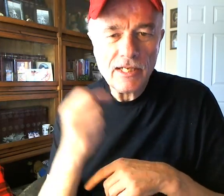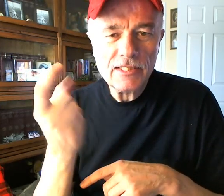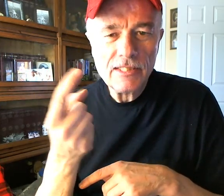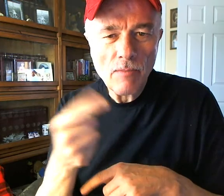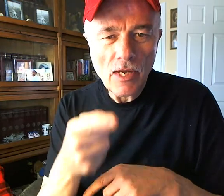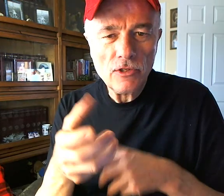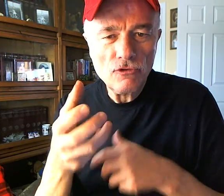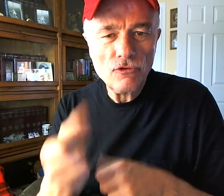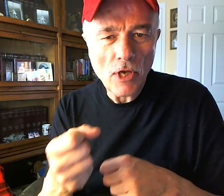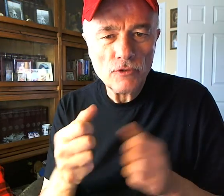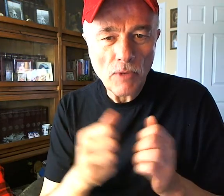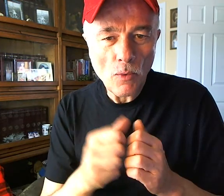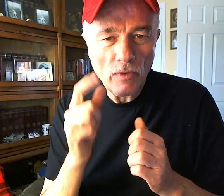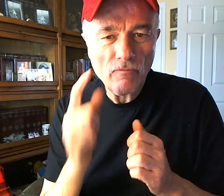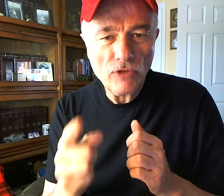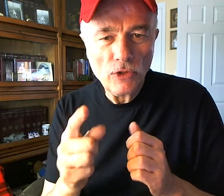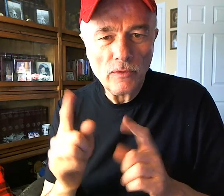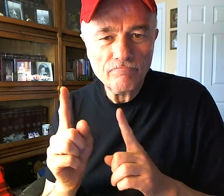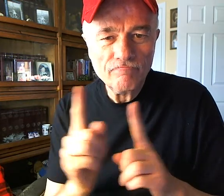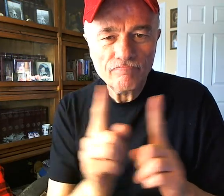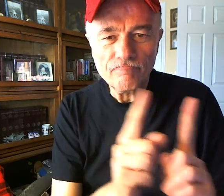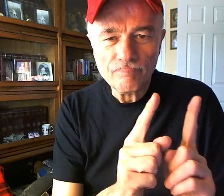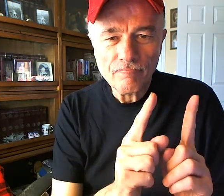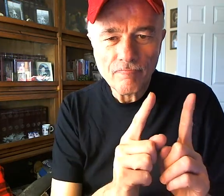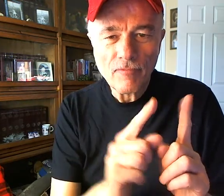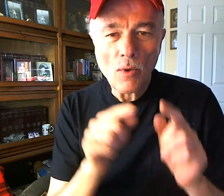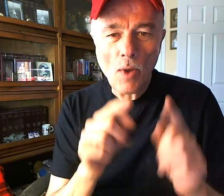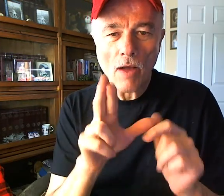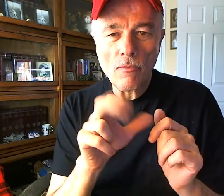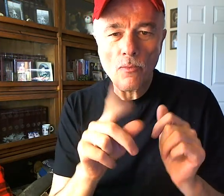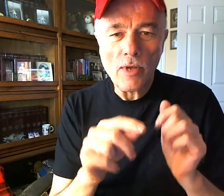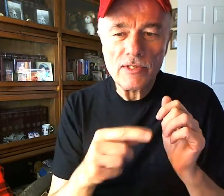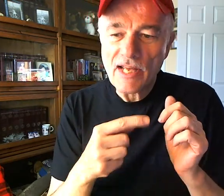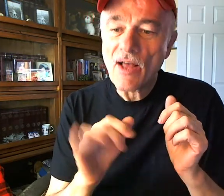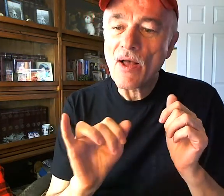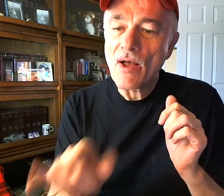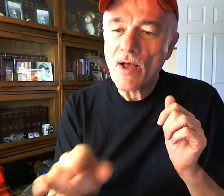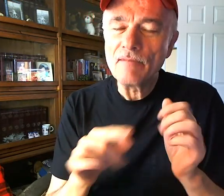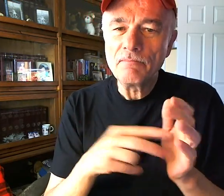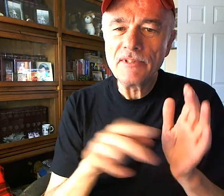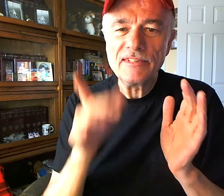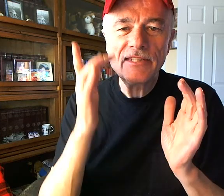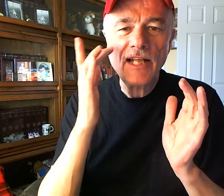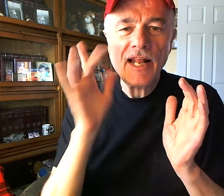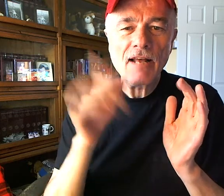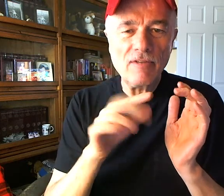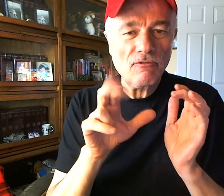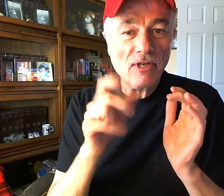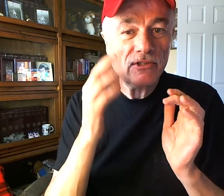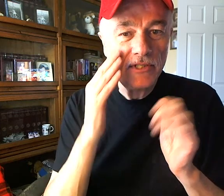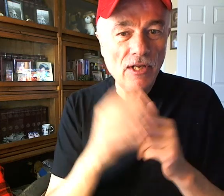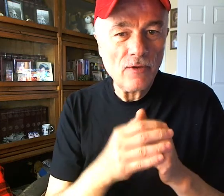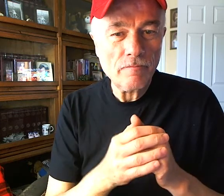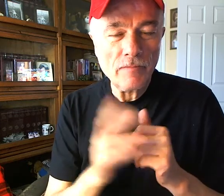Hidden Valley Ranch. And we have a side dish that might just upstage the main. Ranch potatoes. Hidden Valley Ranch. Mix it